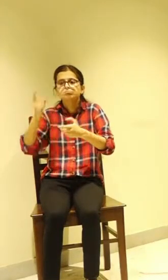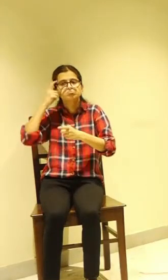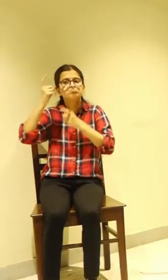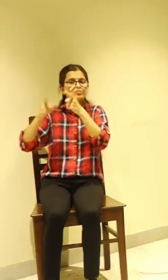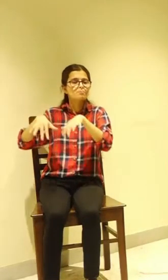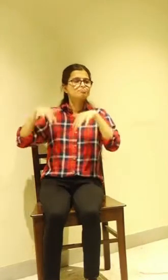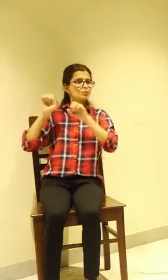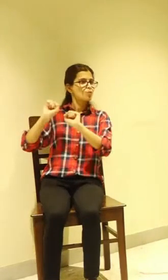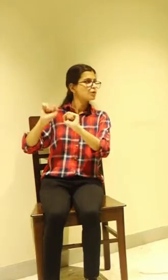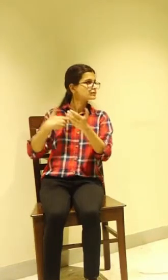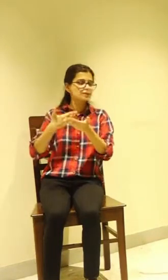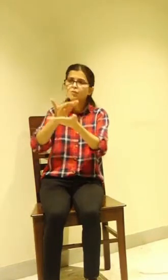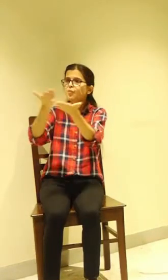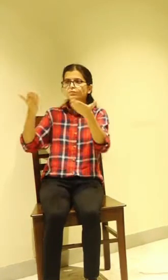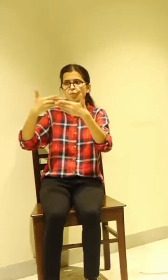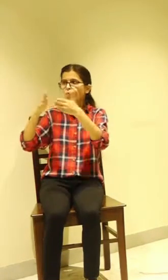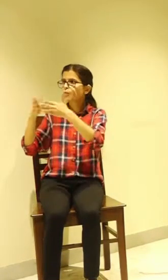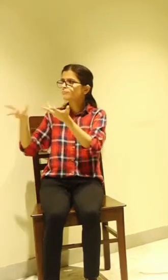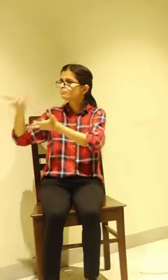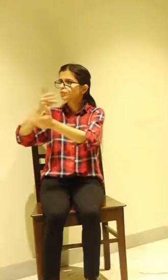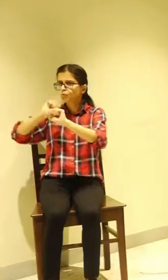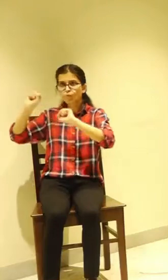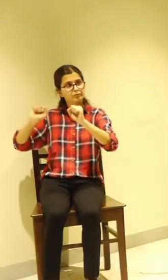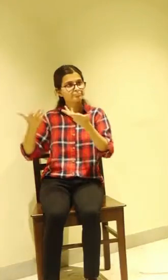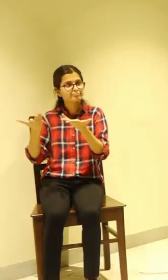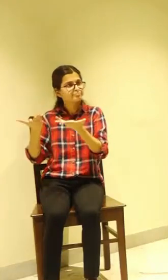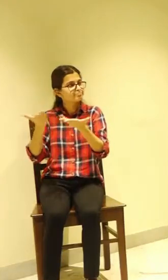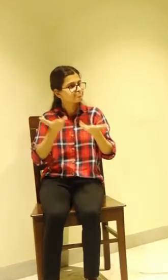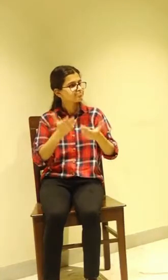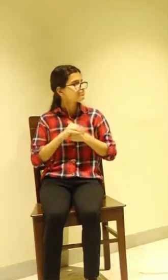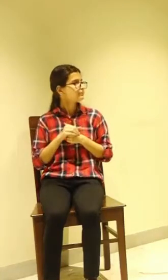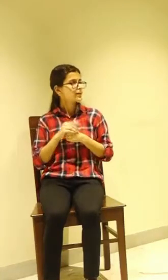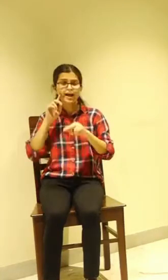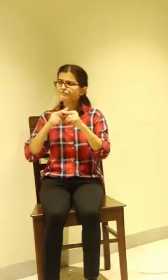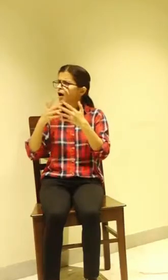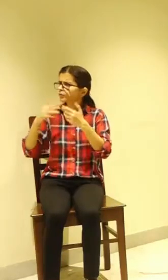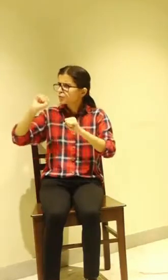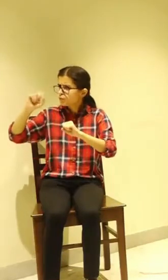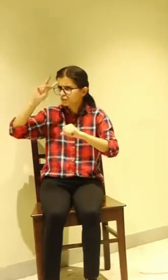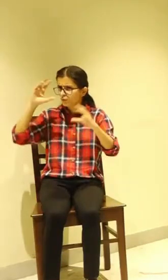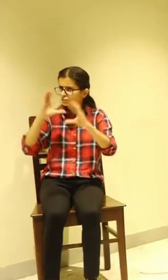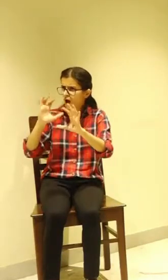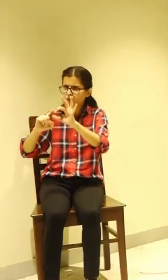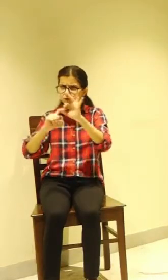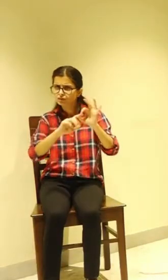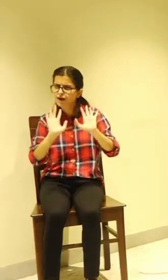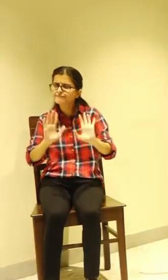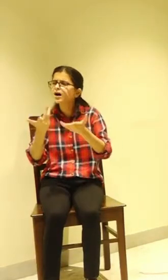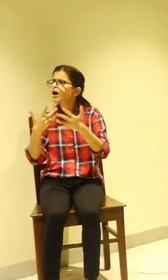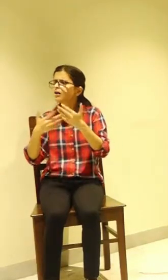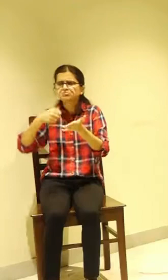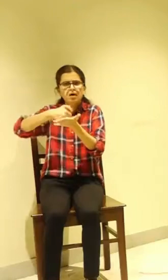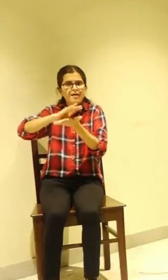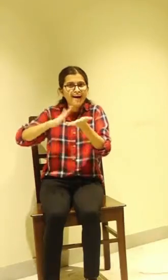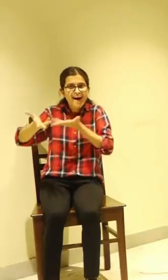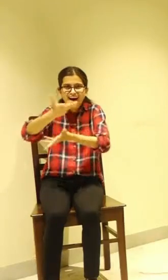At this stage, I think it's appropriate that we open it up to the rest of the audience. So if there are any questions that you have on the basis of the